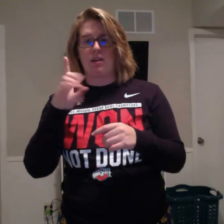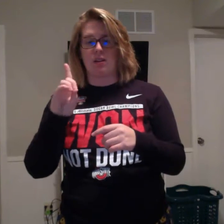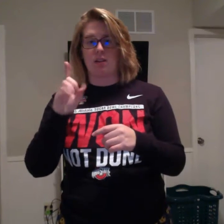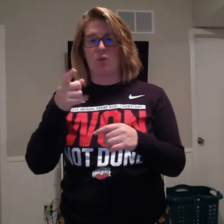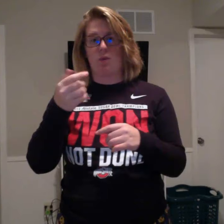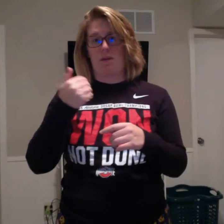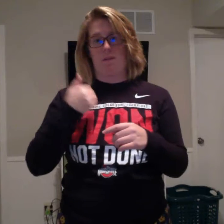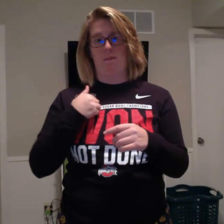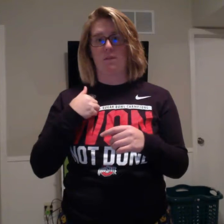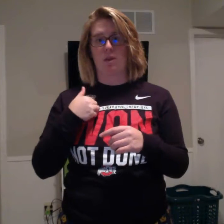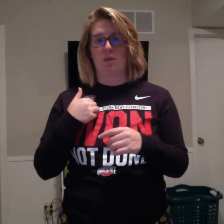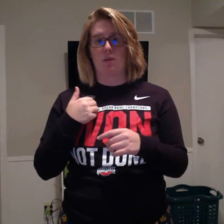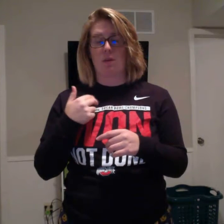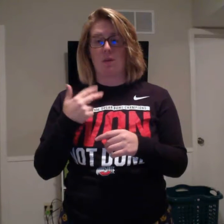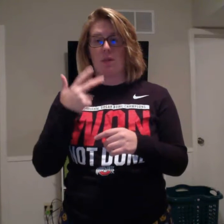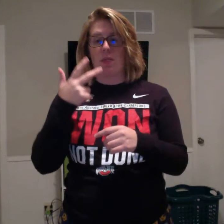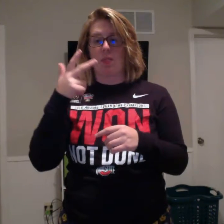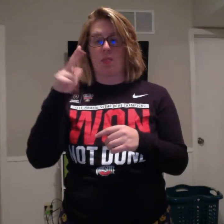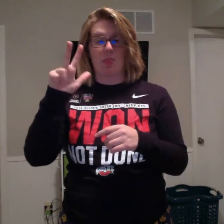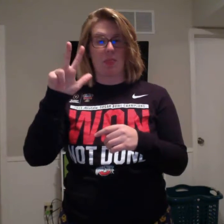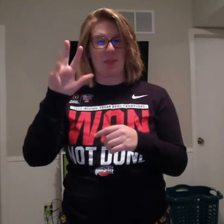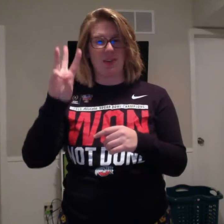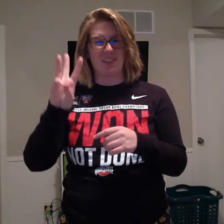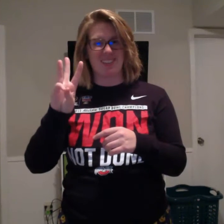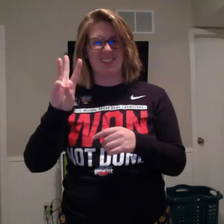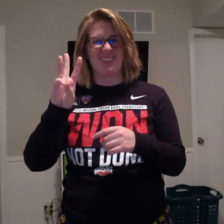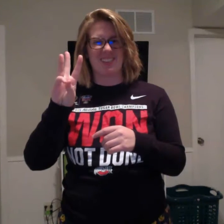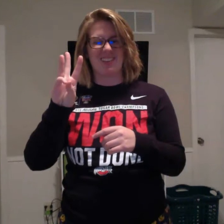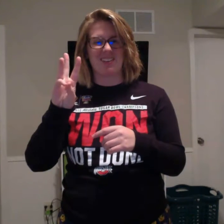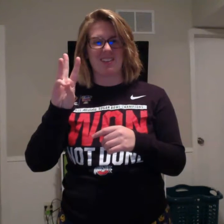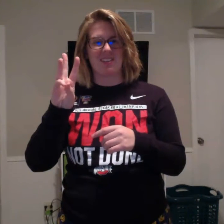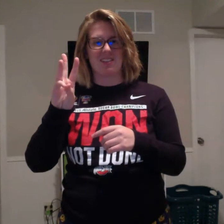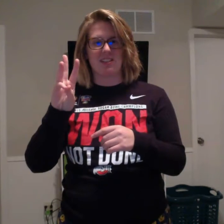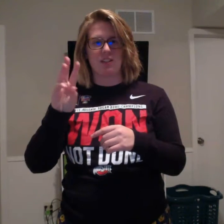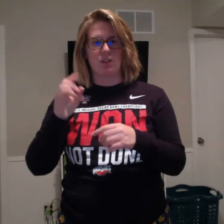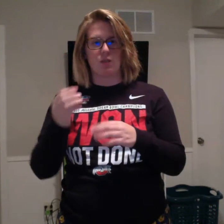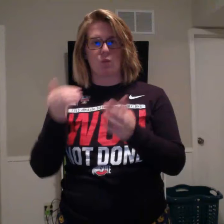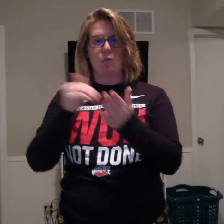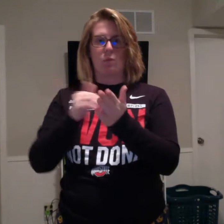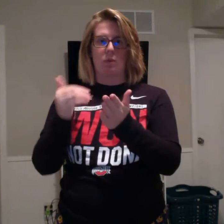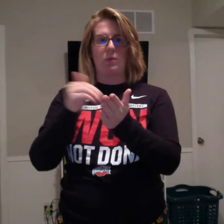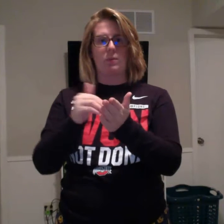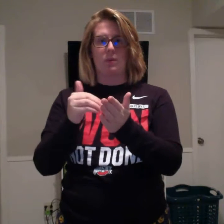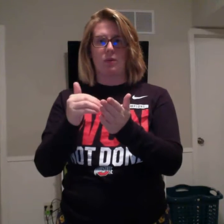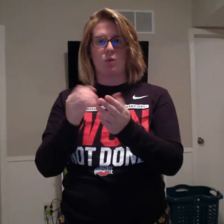triplet repeat disorder, HD is, more specifically, a polyglutamine disease.